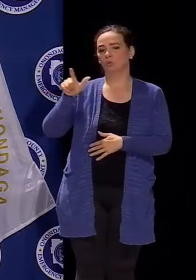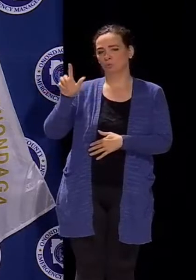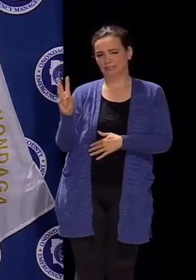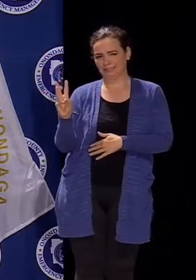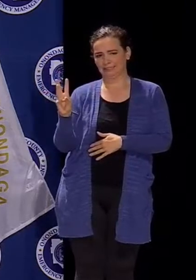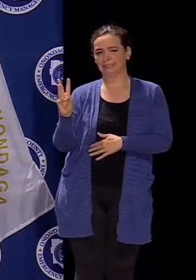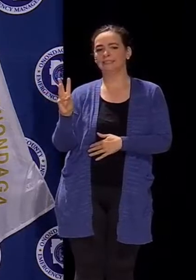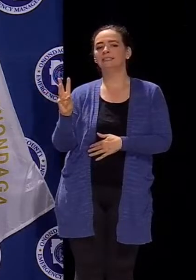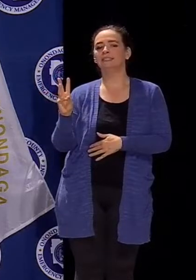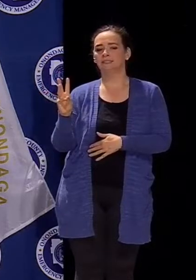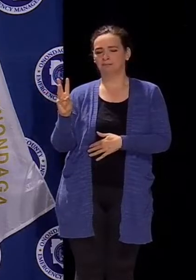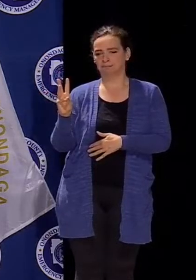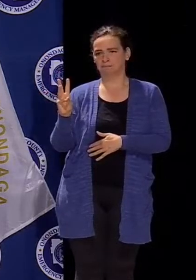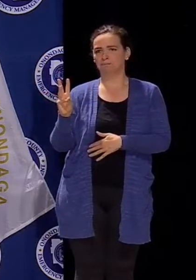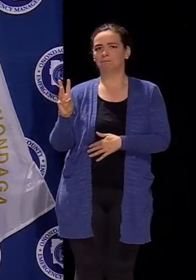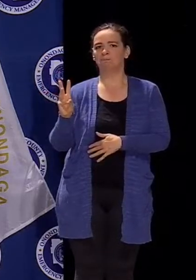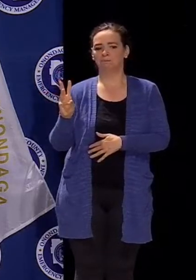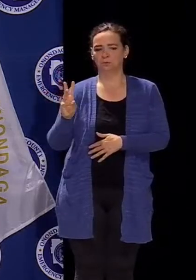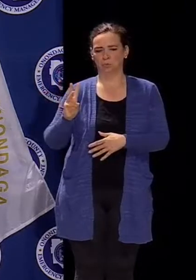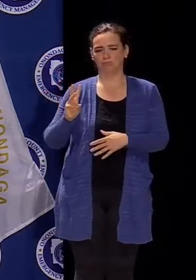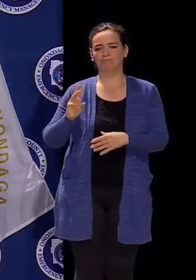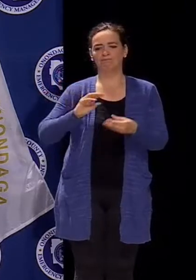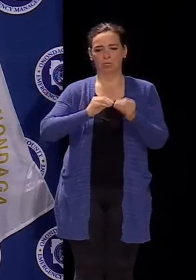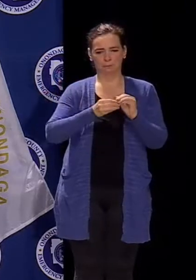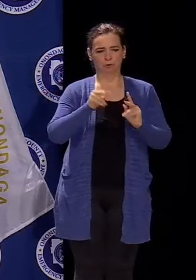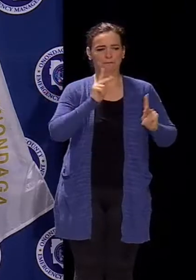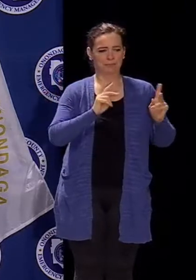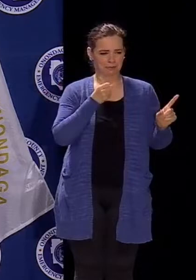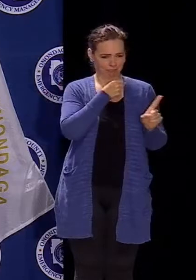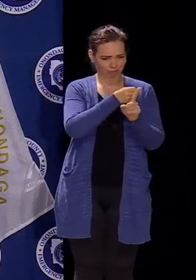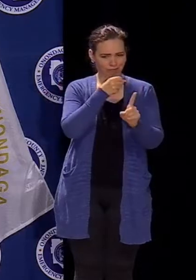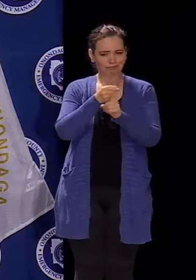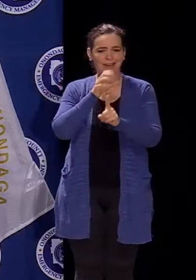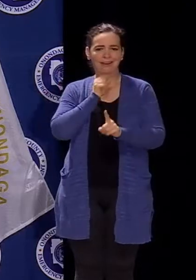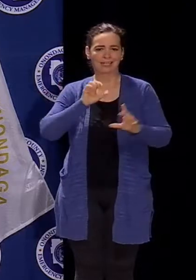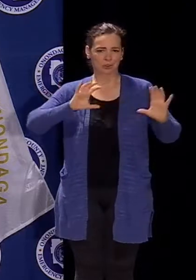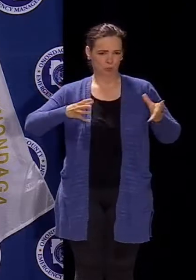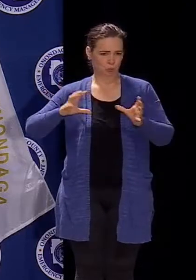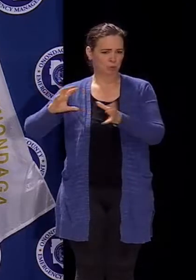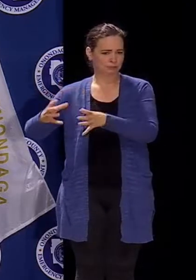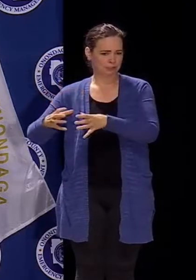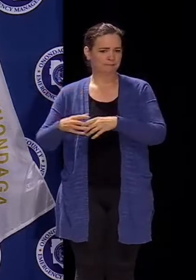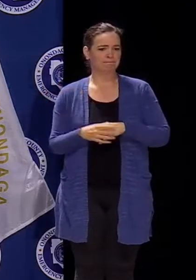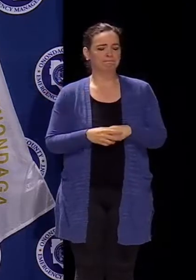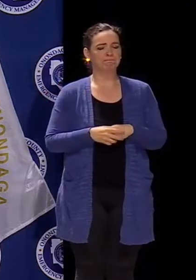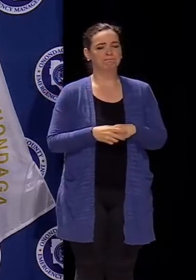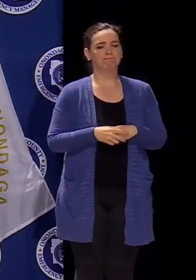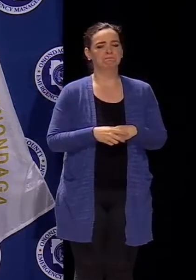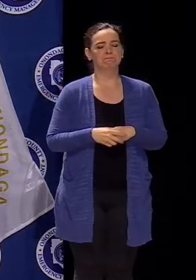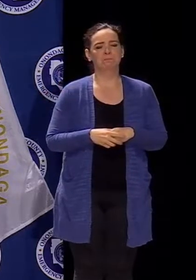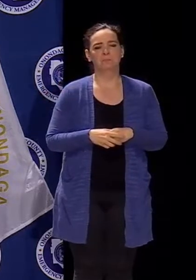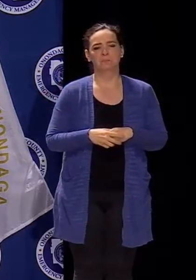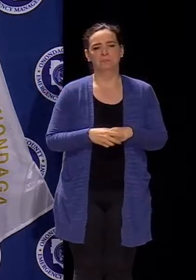90s. Looking at where the cases are, first number is total cases, second number is recoveries.